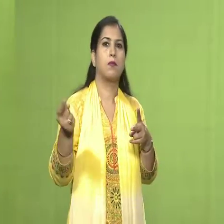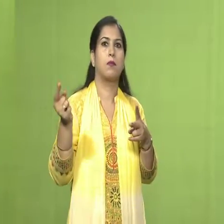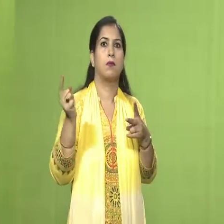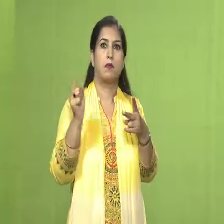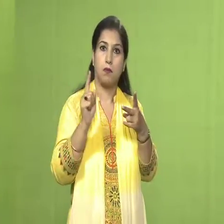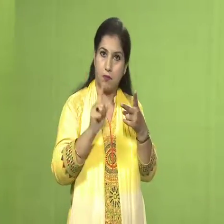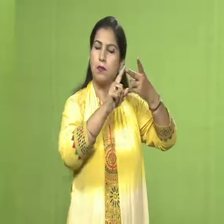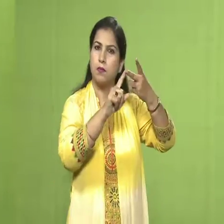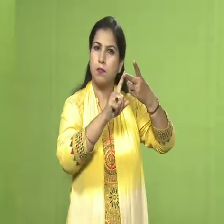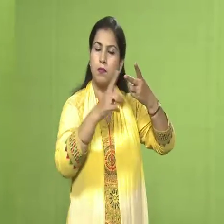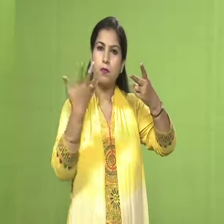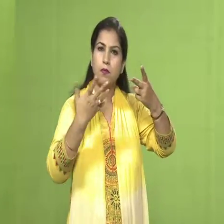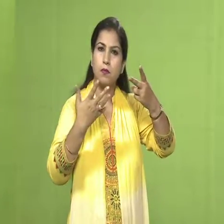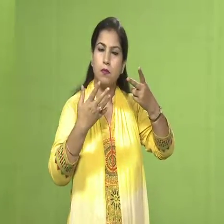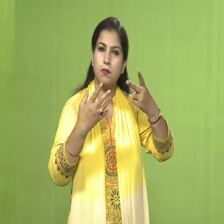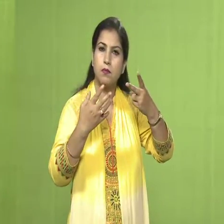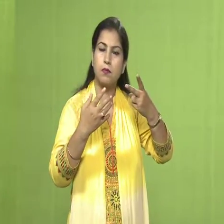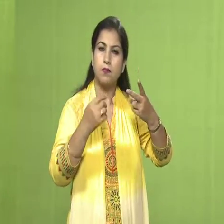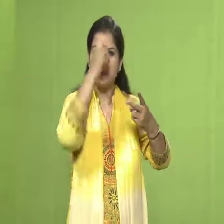and the second is Catholic Reformation.